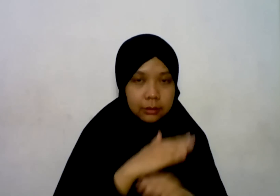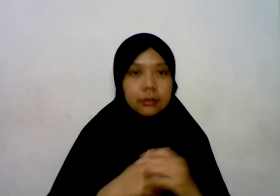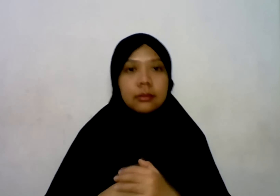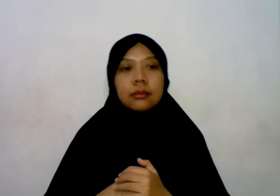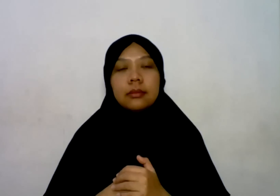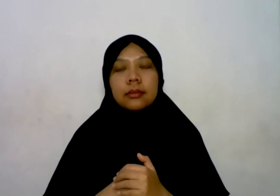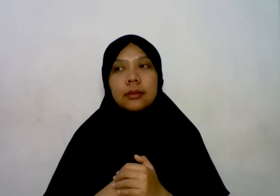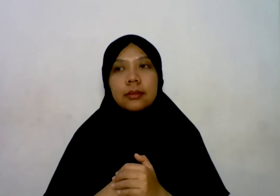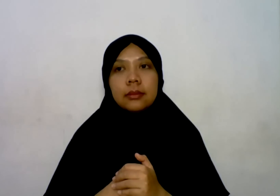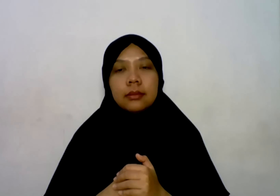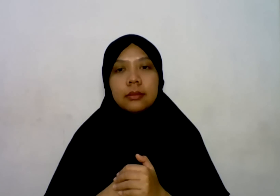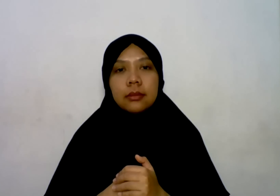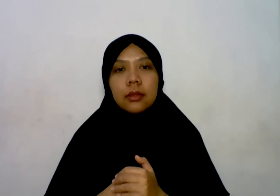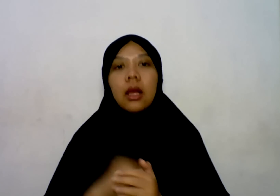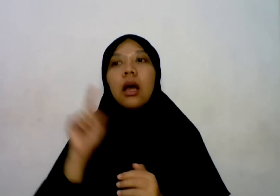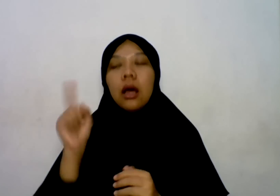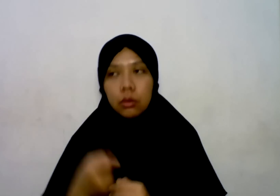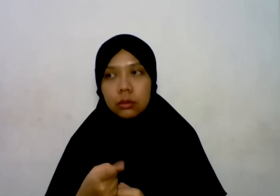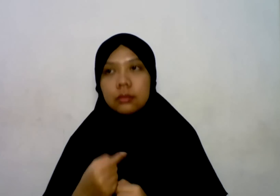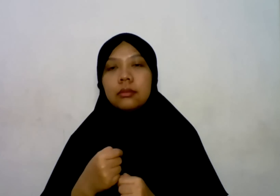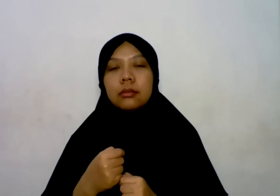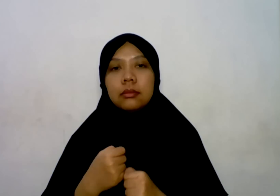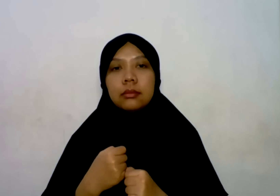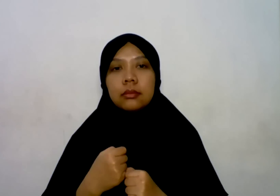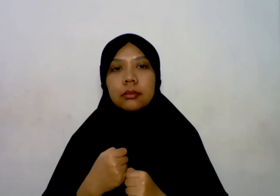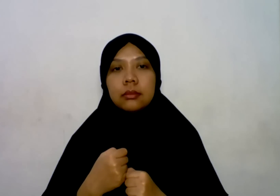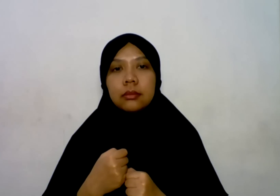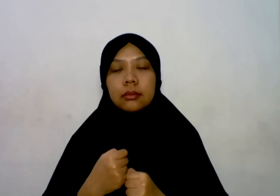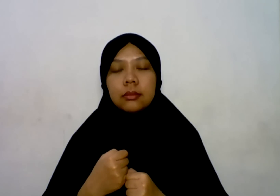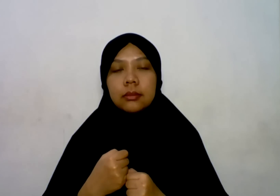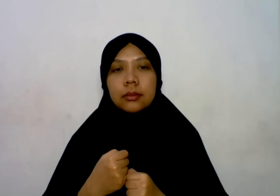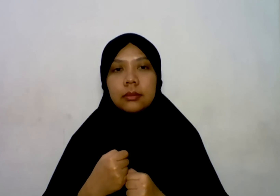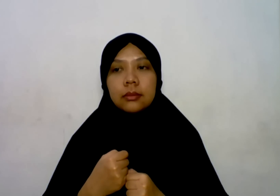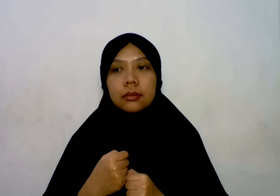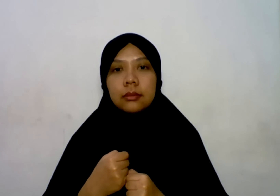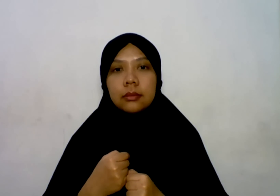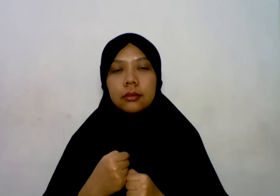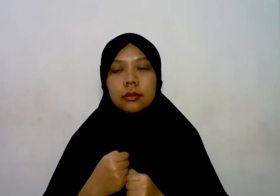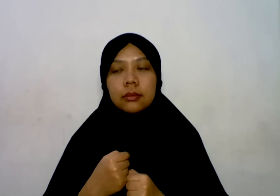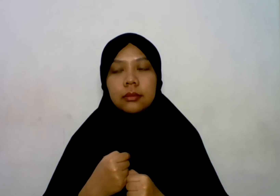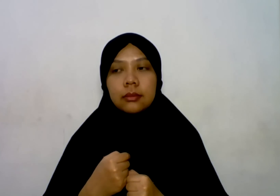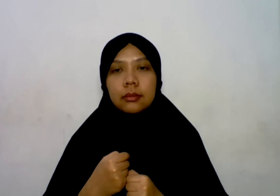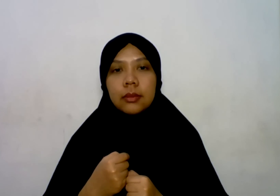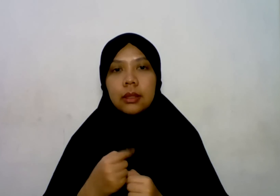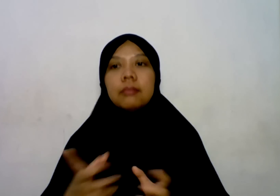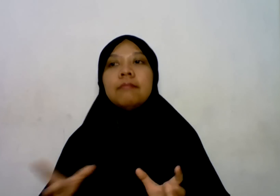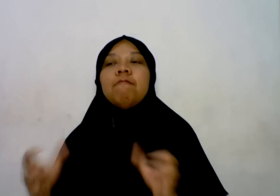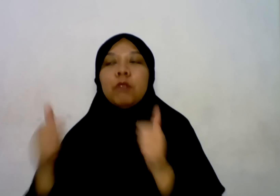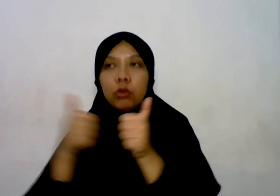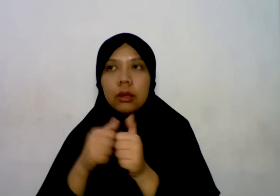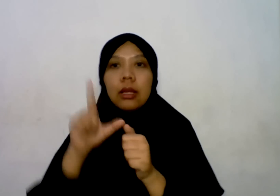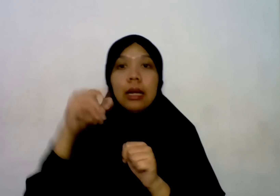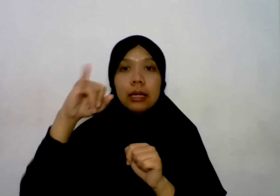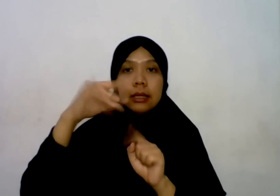specific context. And let us turn to our communities, our local communities, as well as our global